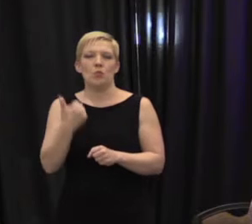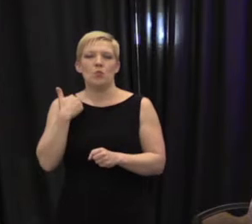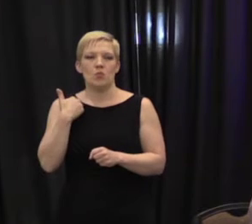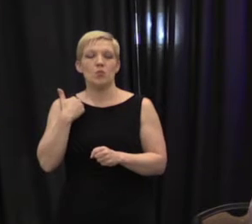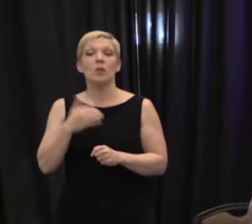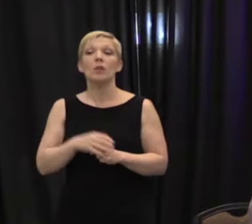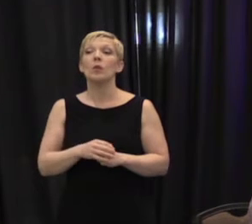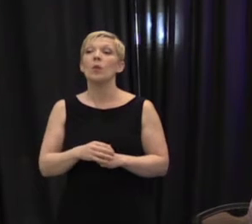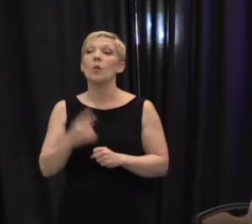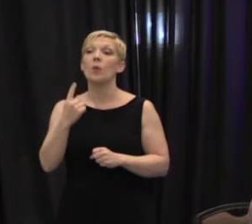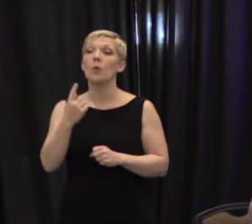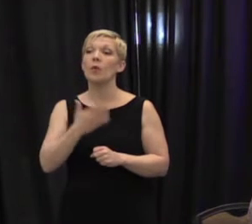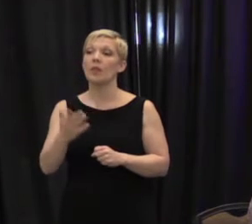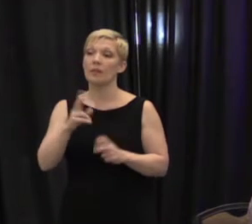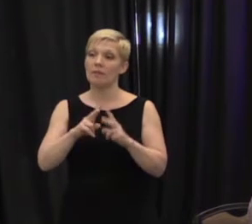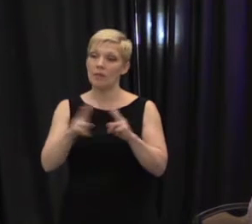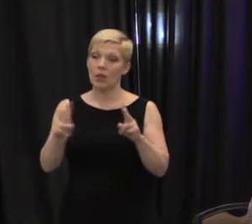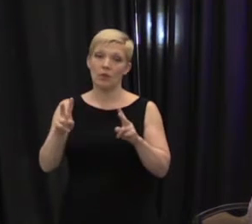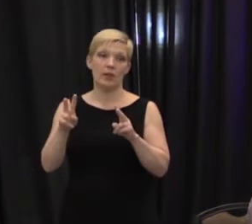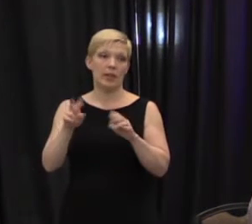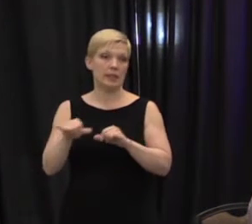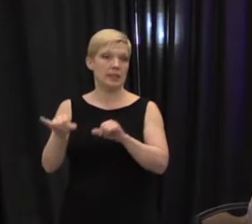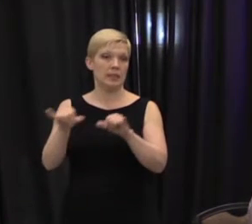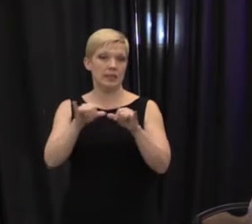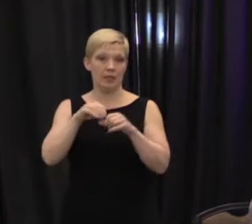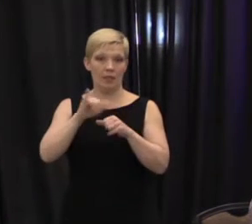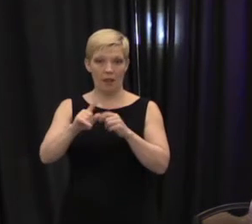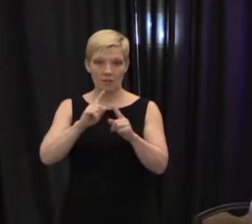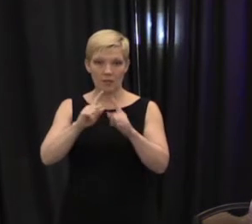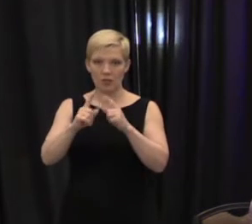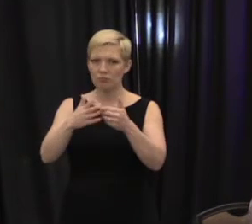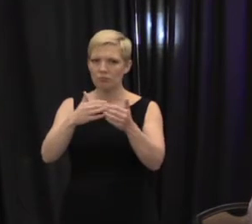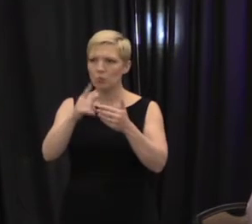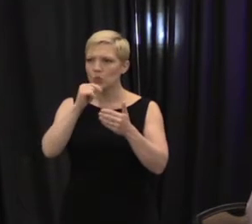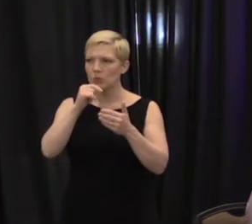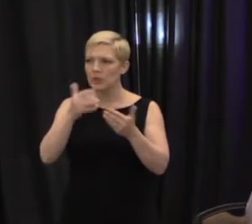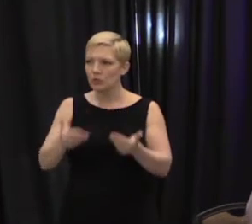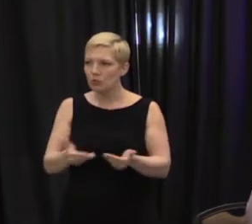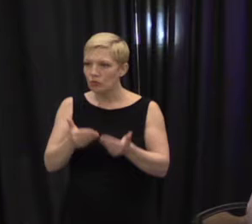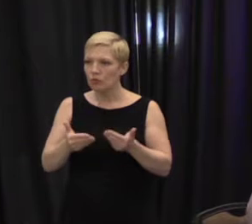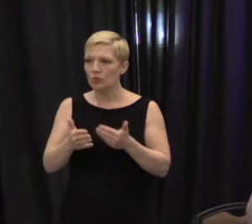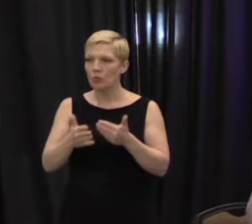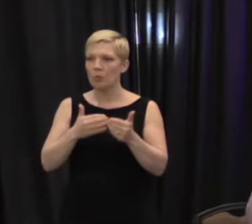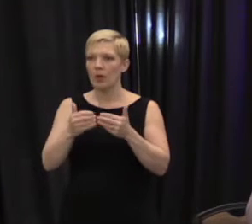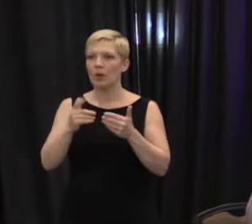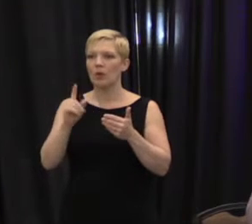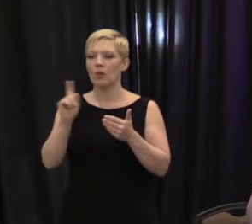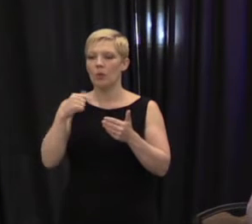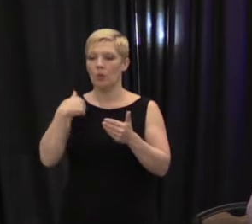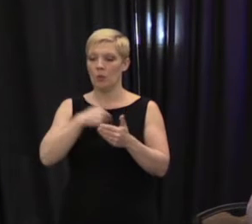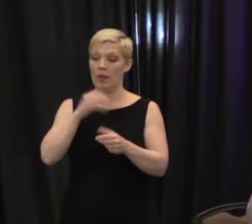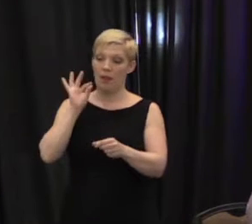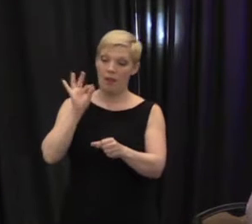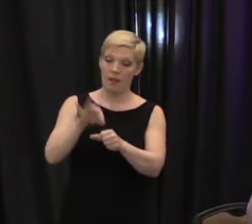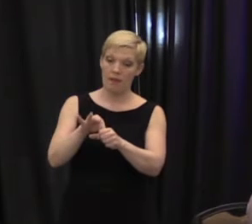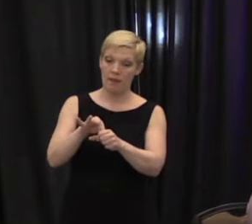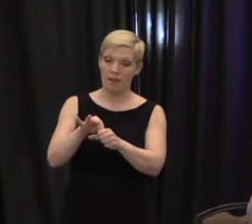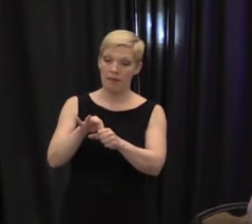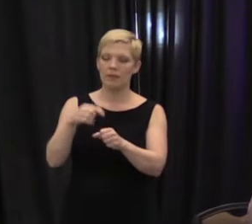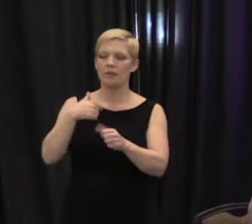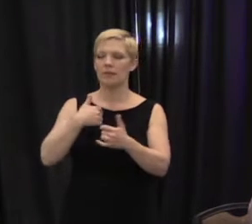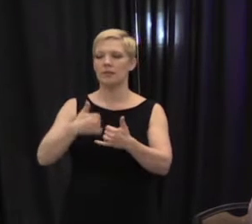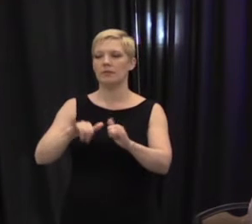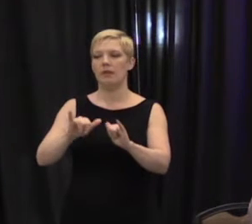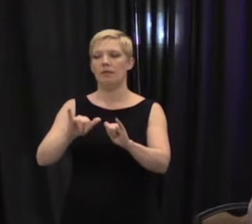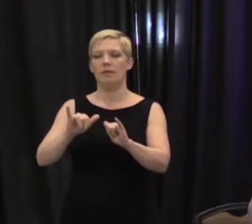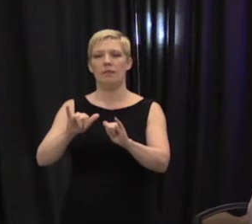things that was very consistent in the conversation was no matter who's here, no matter who we are electing into office, I'm still going to